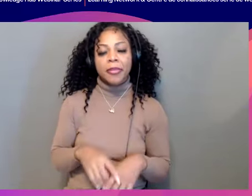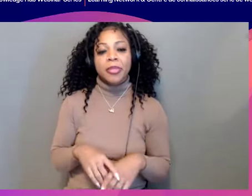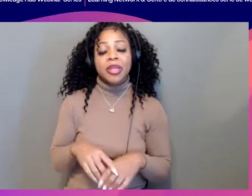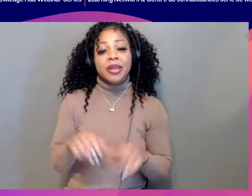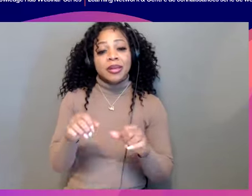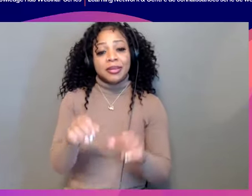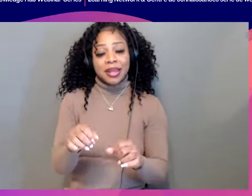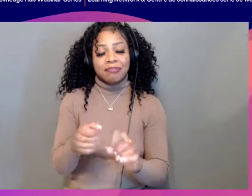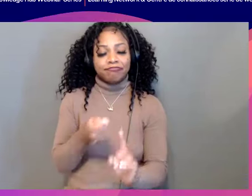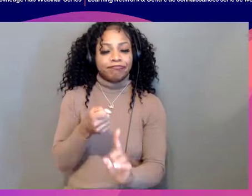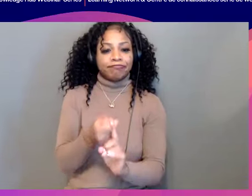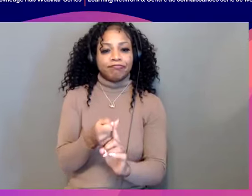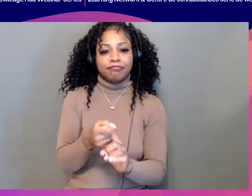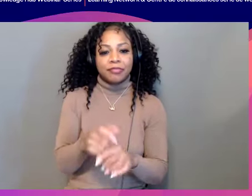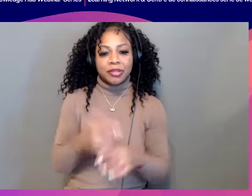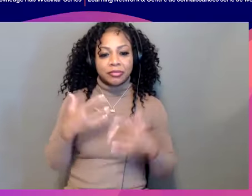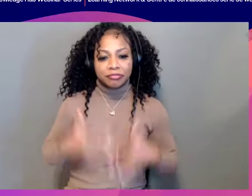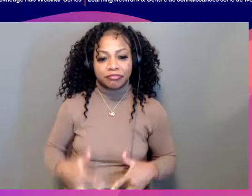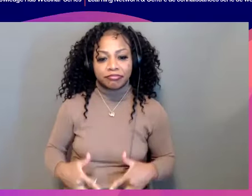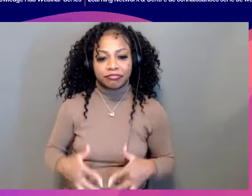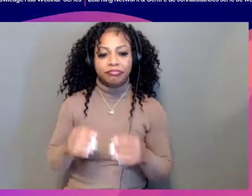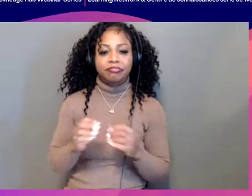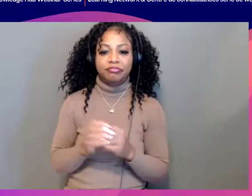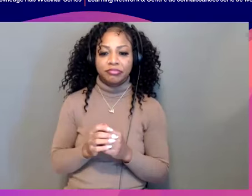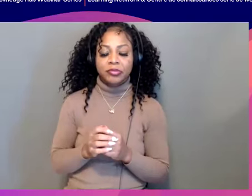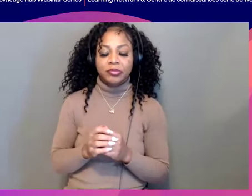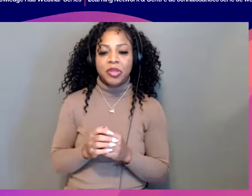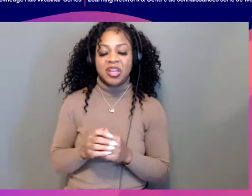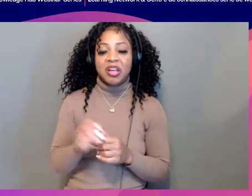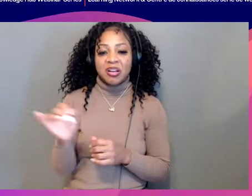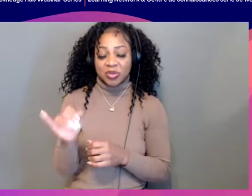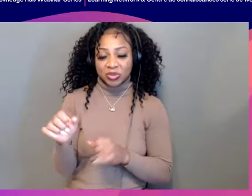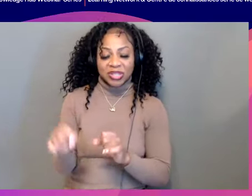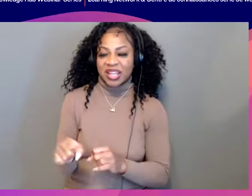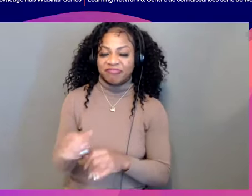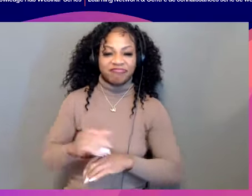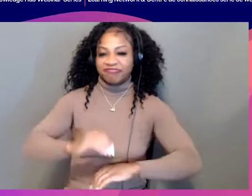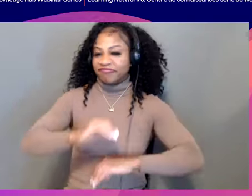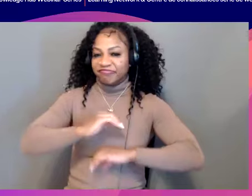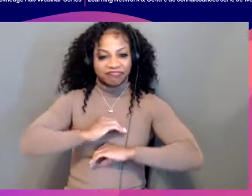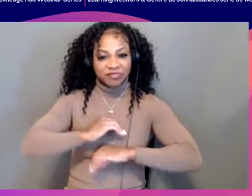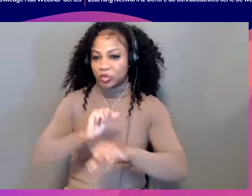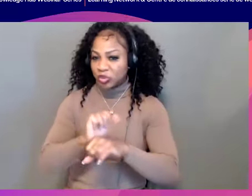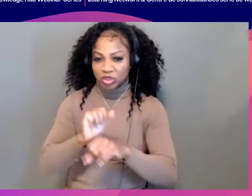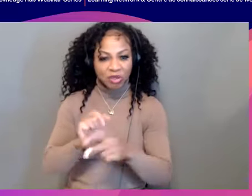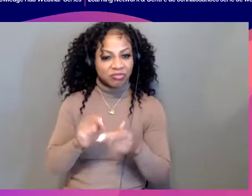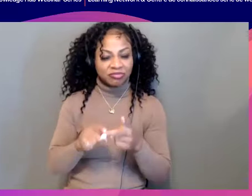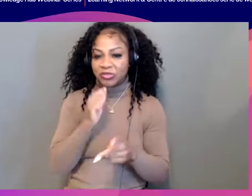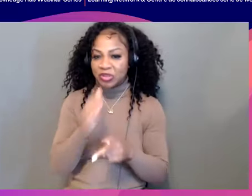depression. Feeling undervalued or discriminated against can lead to lower job satisfaction and cause a lack of